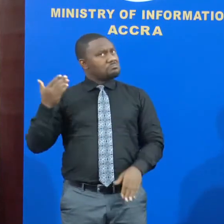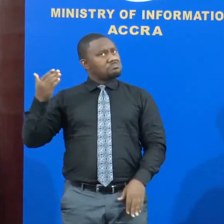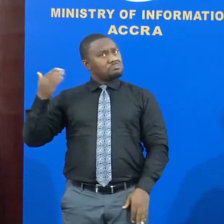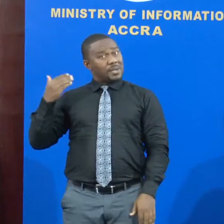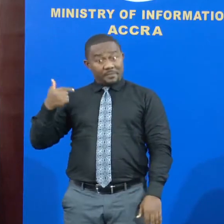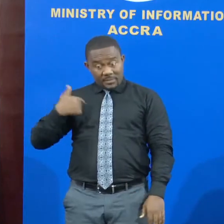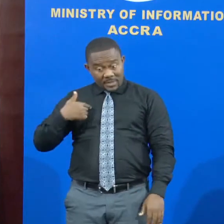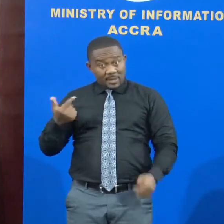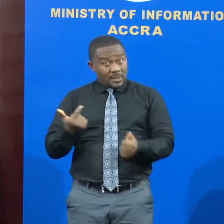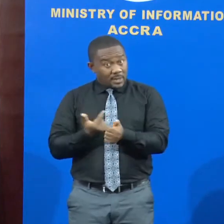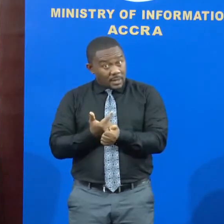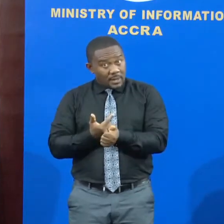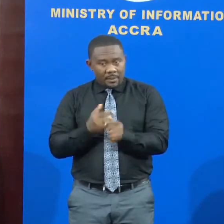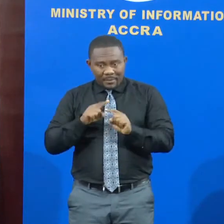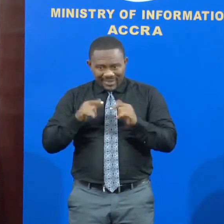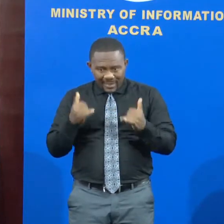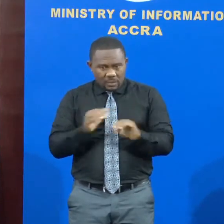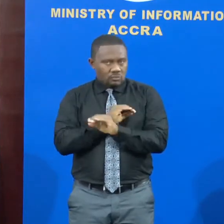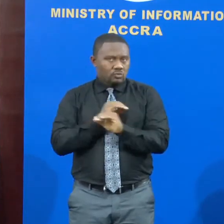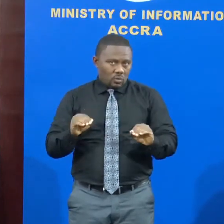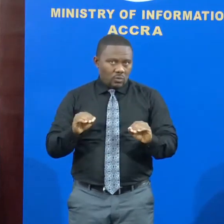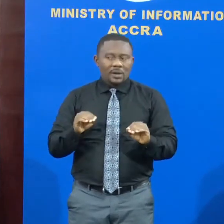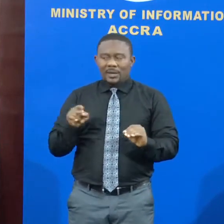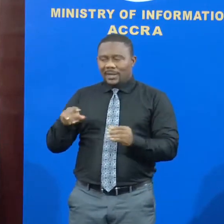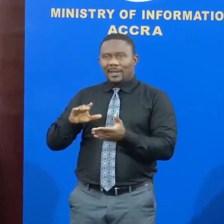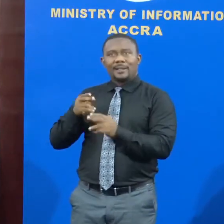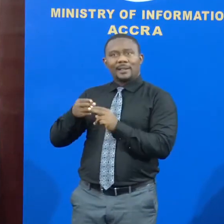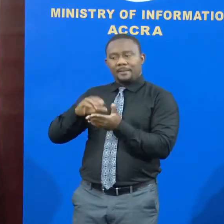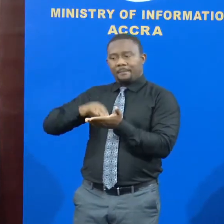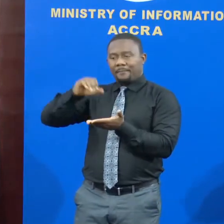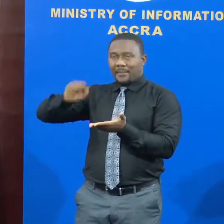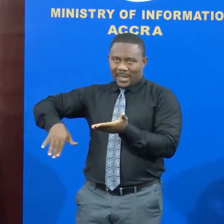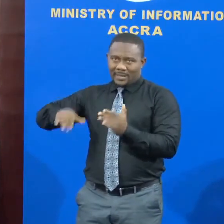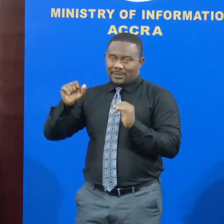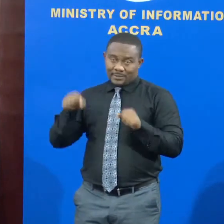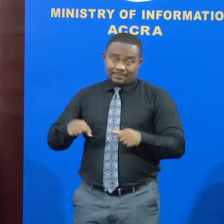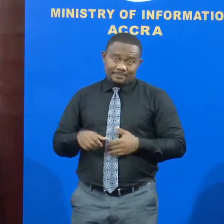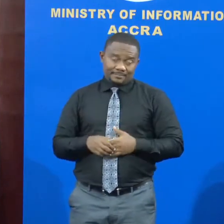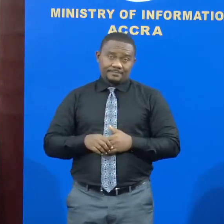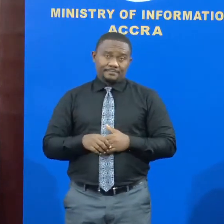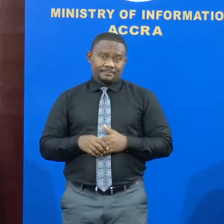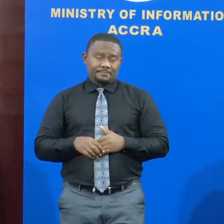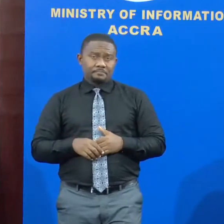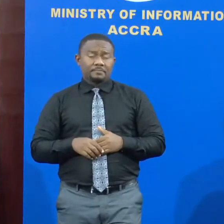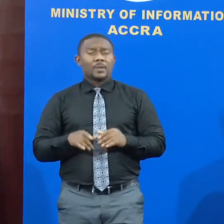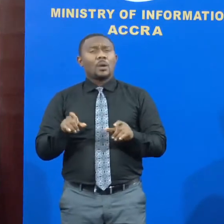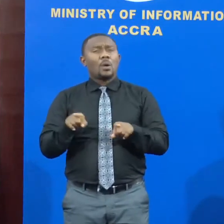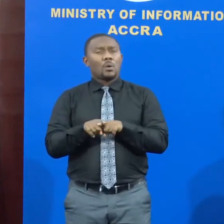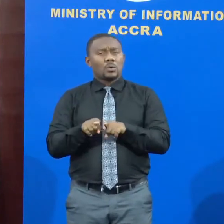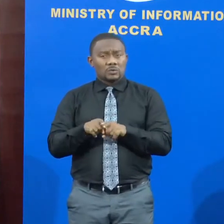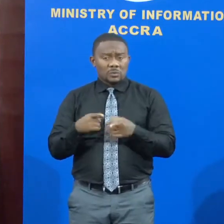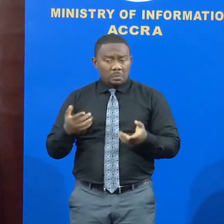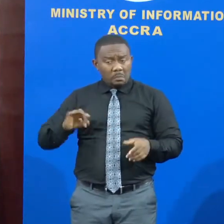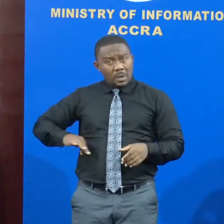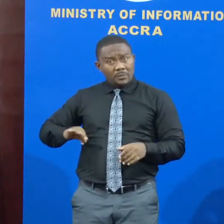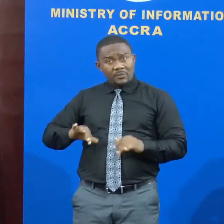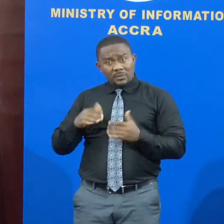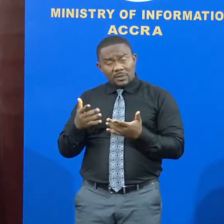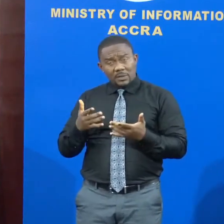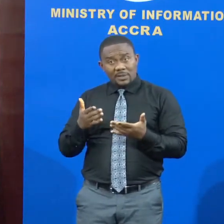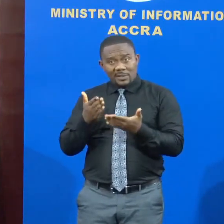the Ghana card. Identification and facilitation of legal entitlements is another benefit, and